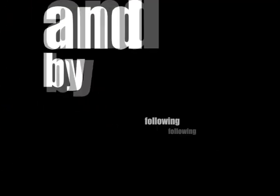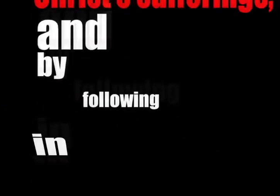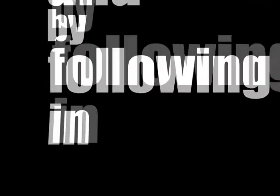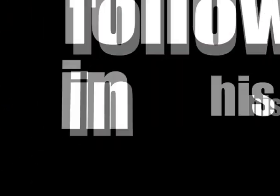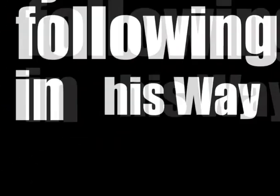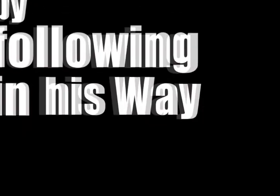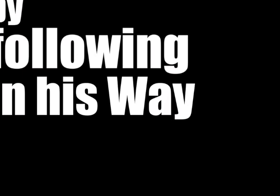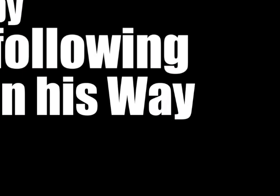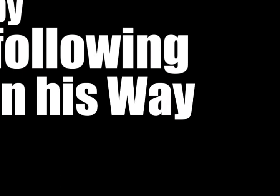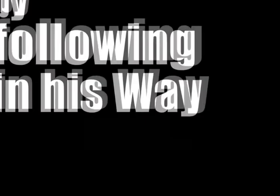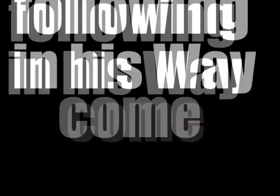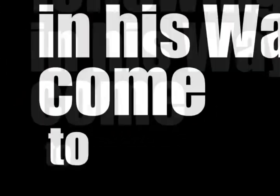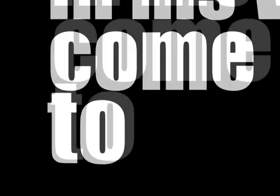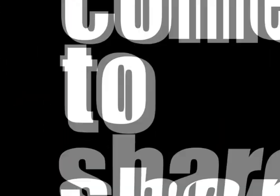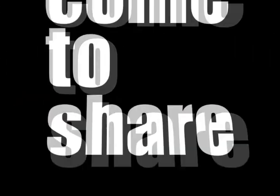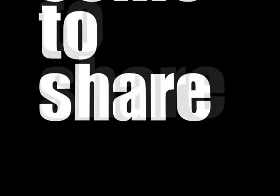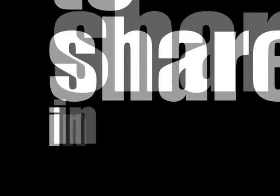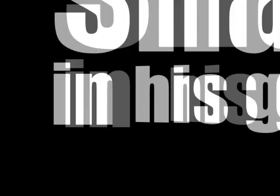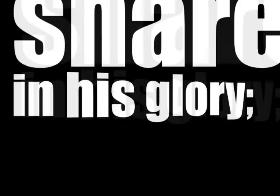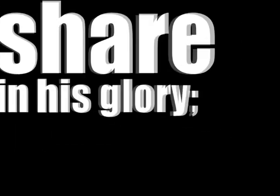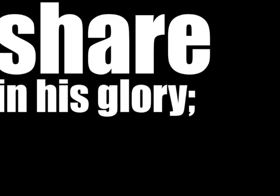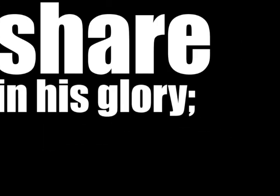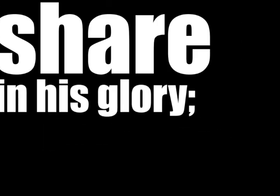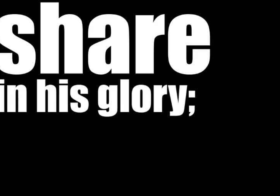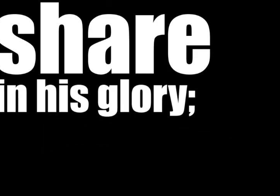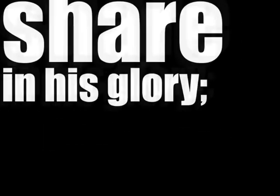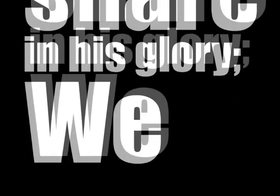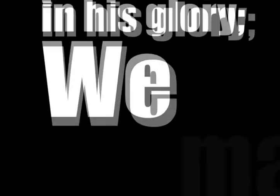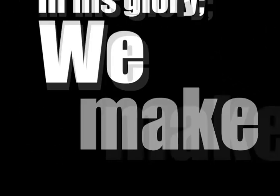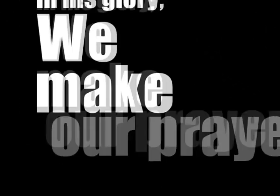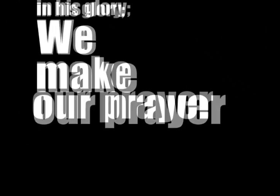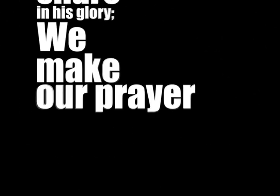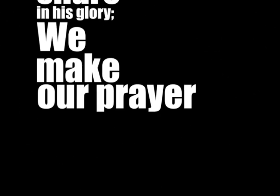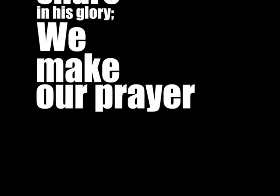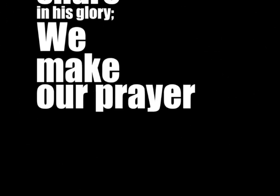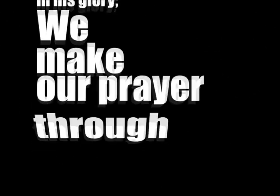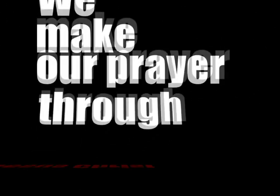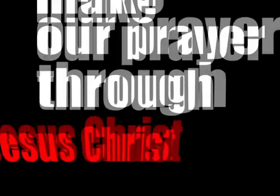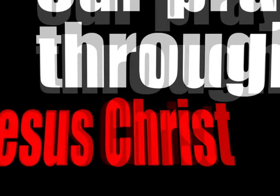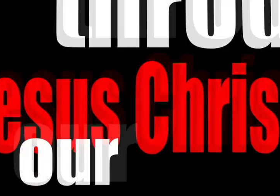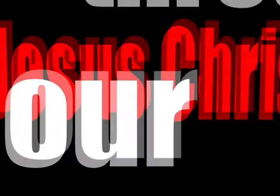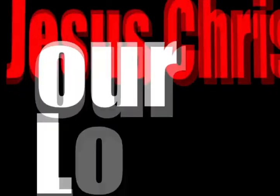in his way, come to share in his glory. We make our prayer through Jesus Christ, our